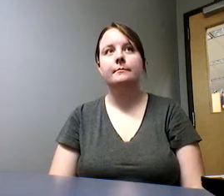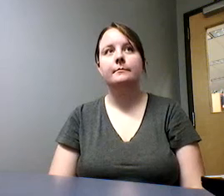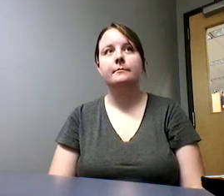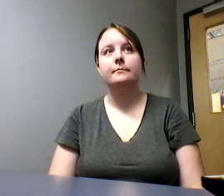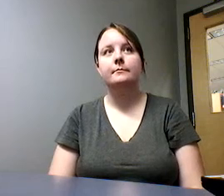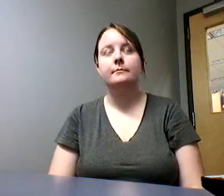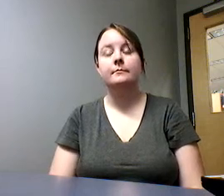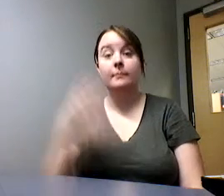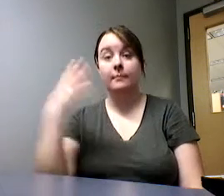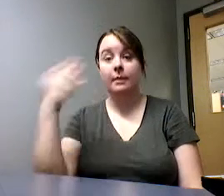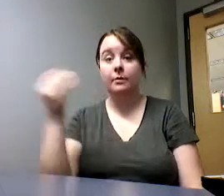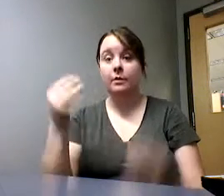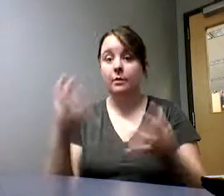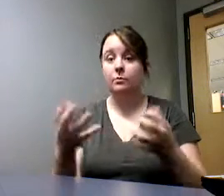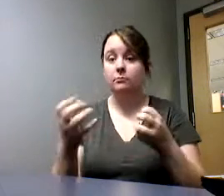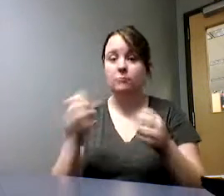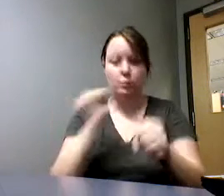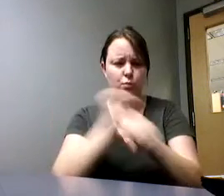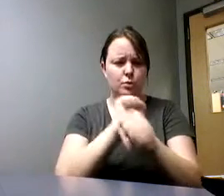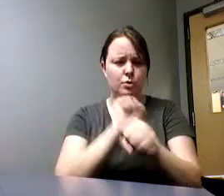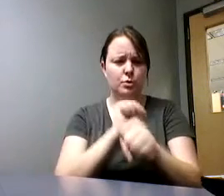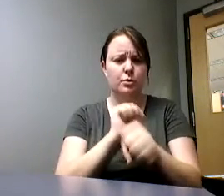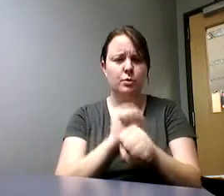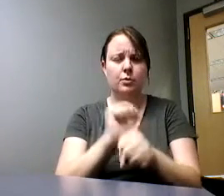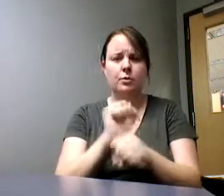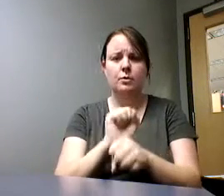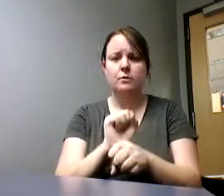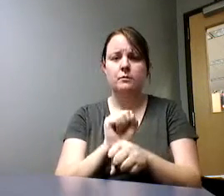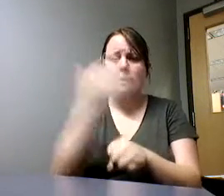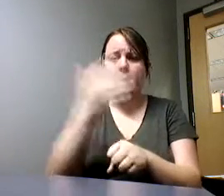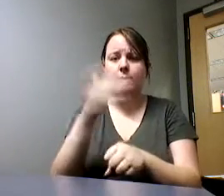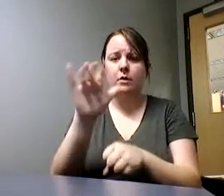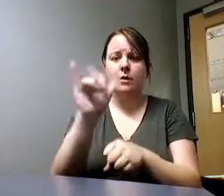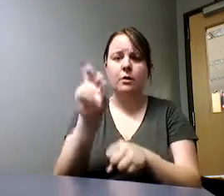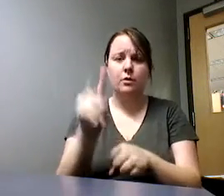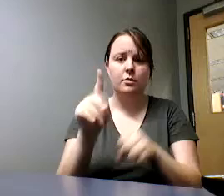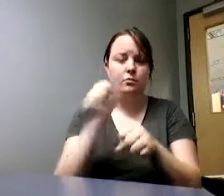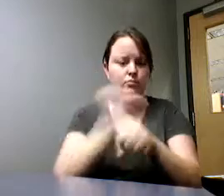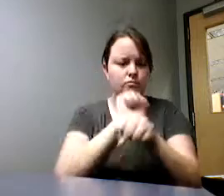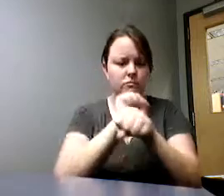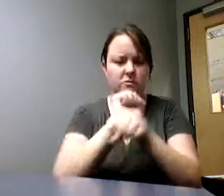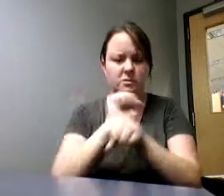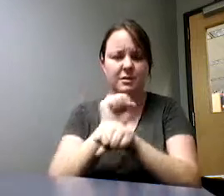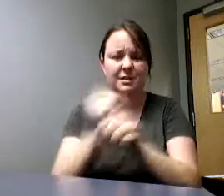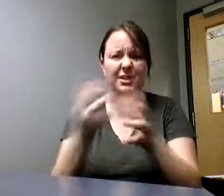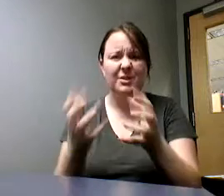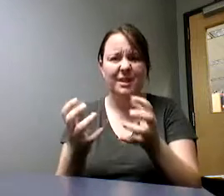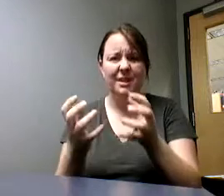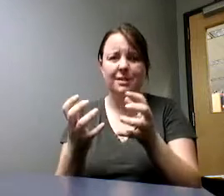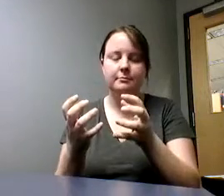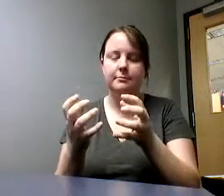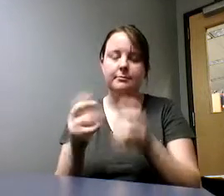working in the yard on a day that's 90 degrees and very humid, or a day that's 90 degrees and not very humid? Okay. It gets